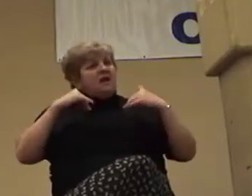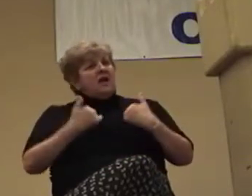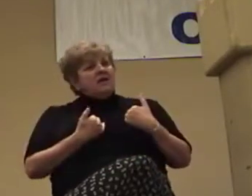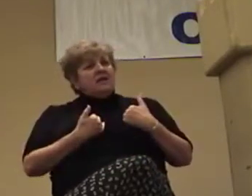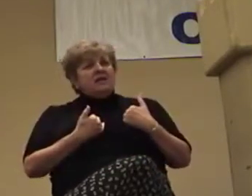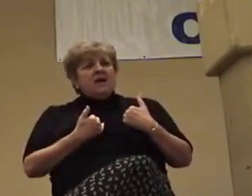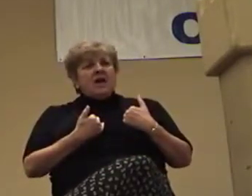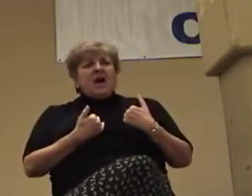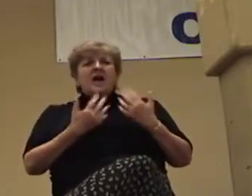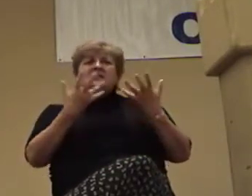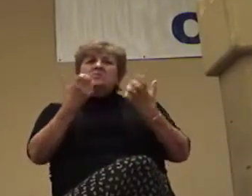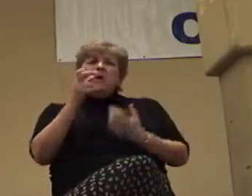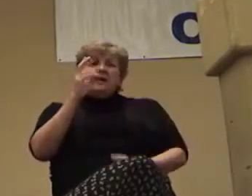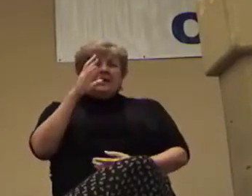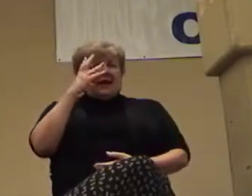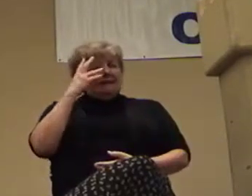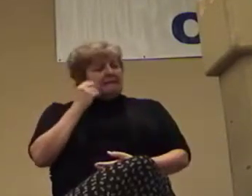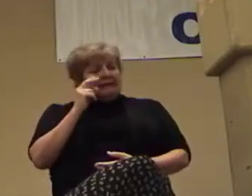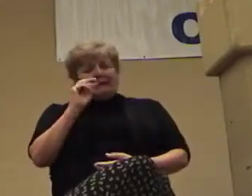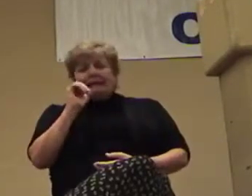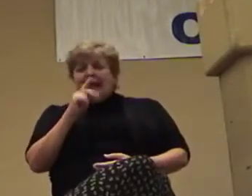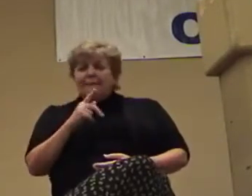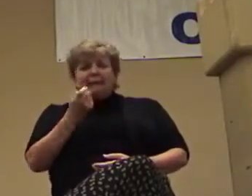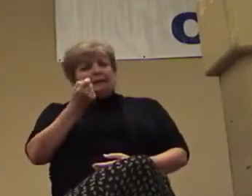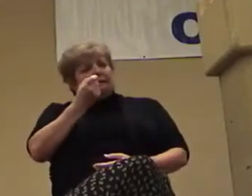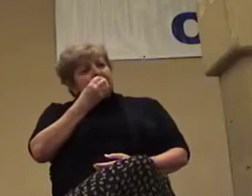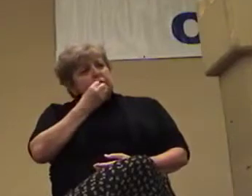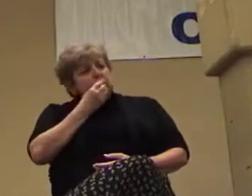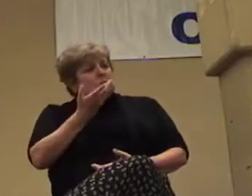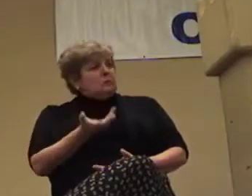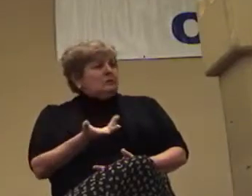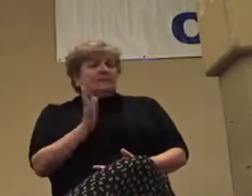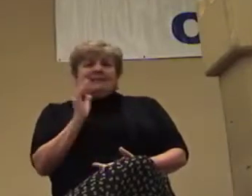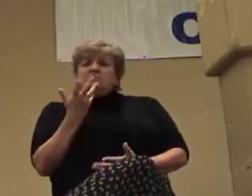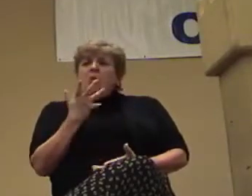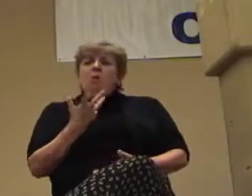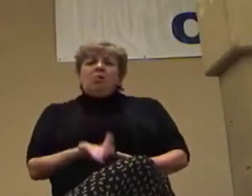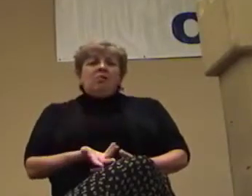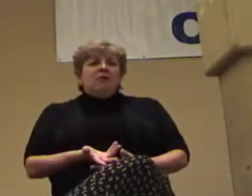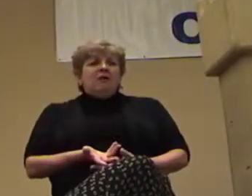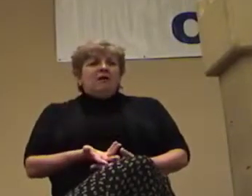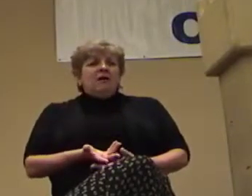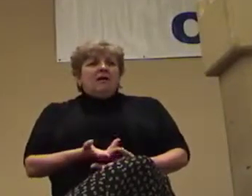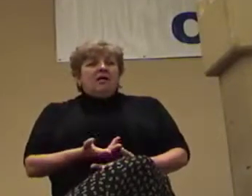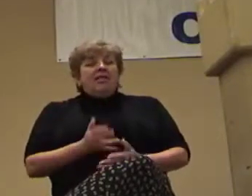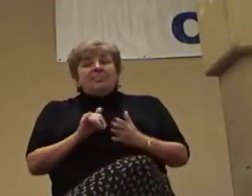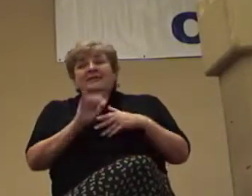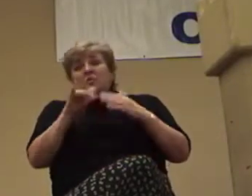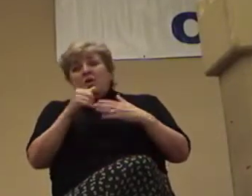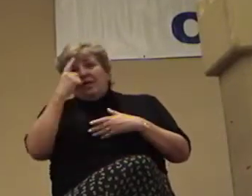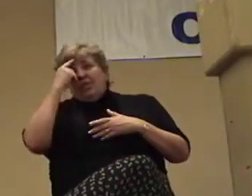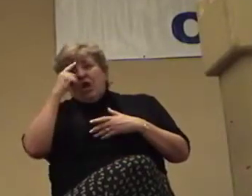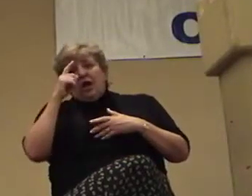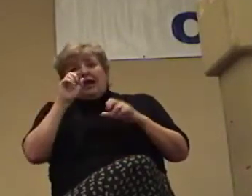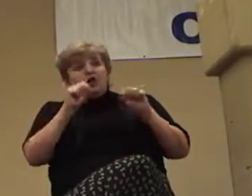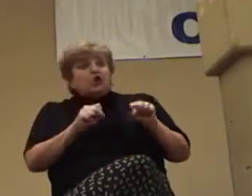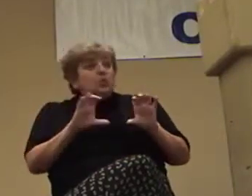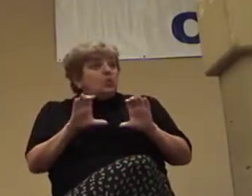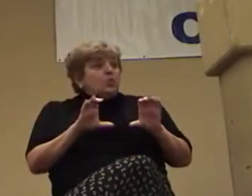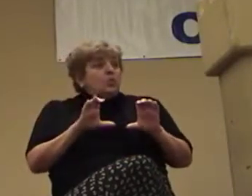to eat. That's it. That's the best I thought I could do. That's all I thought I deserved. I was so incredibly exhausted when I came